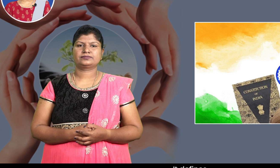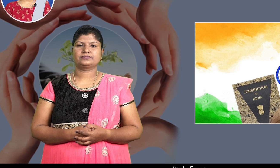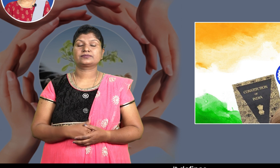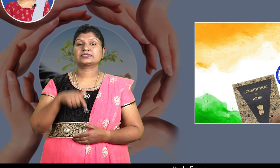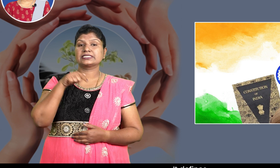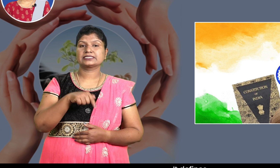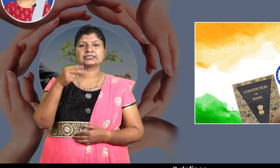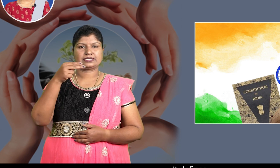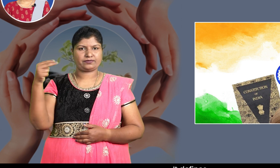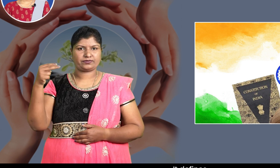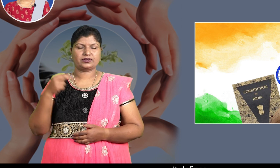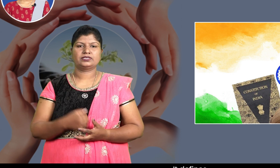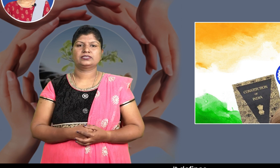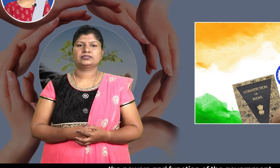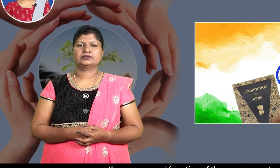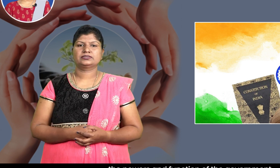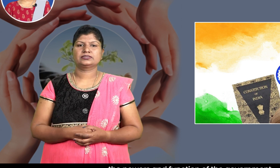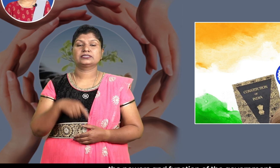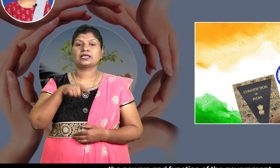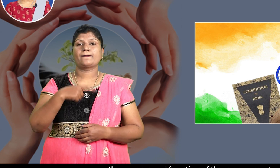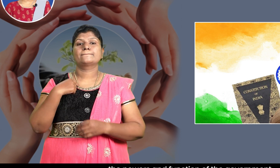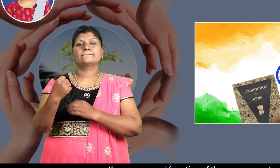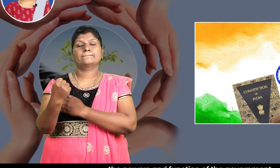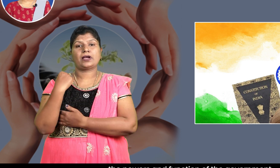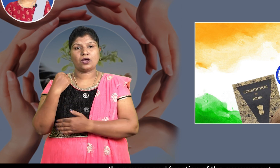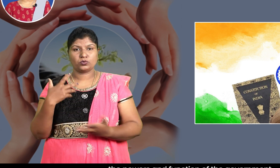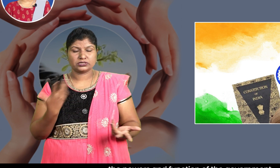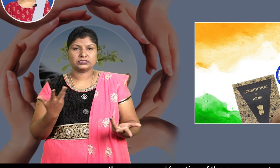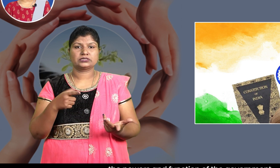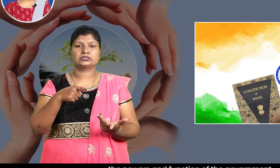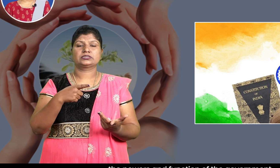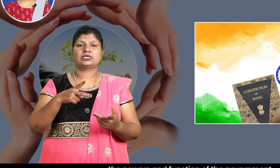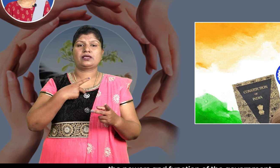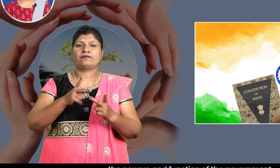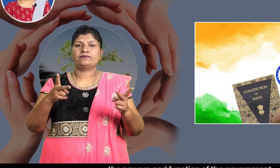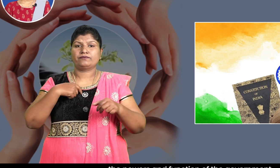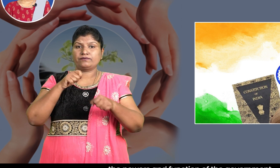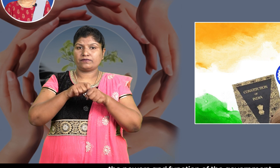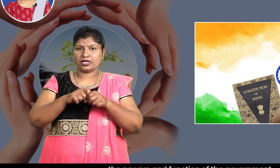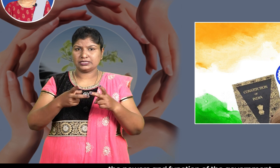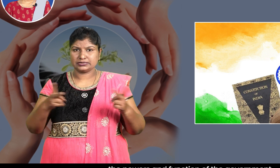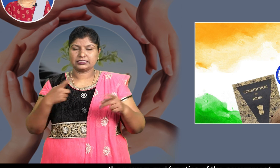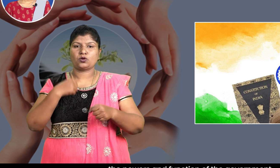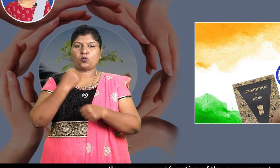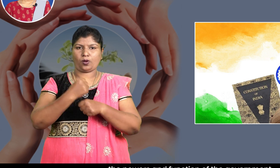It defines the powers and functions of the government